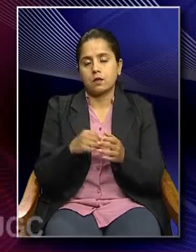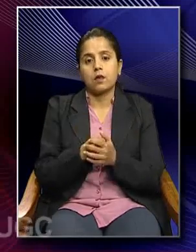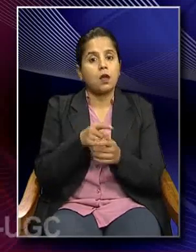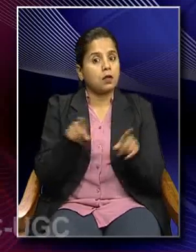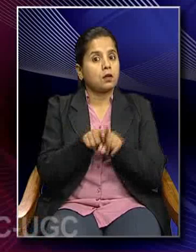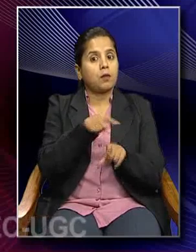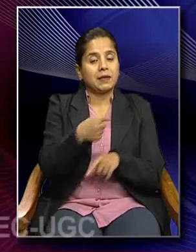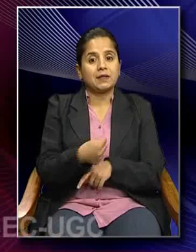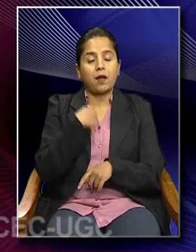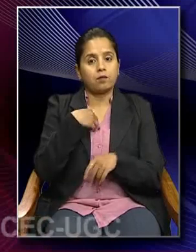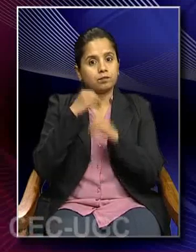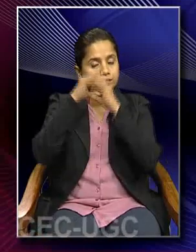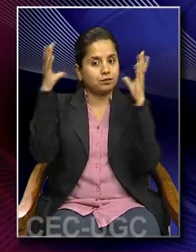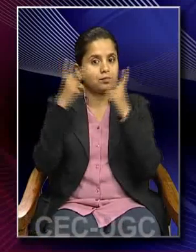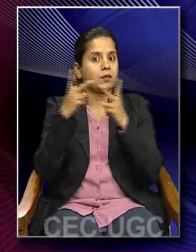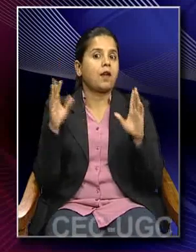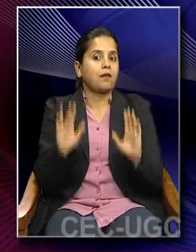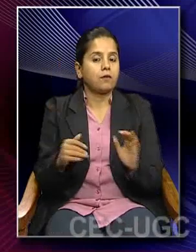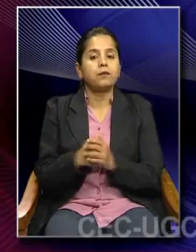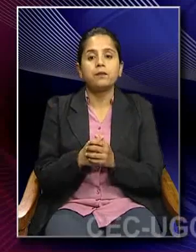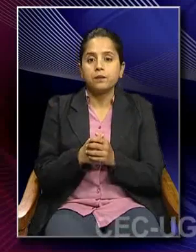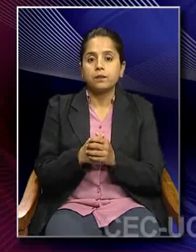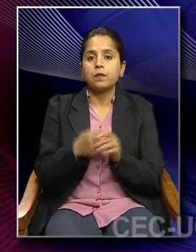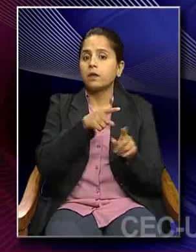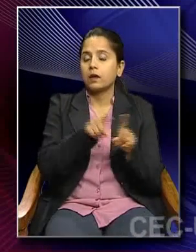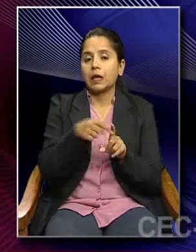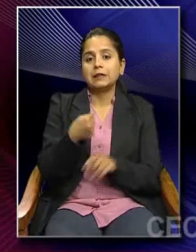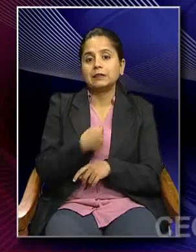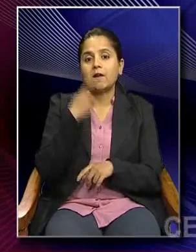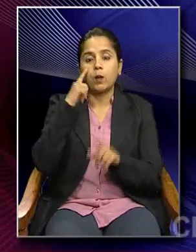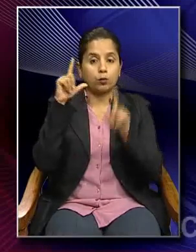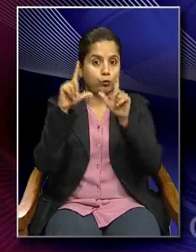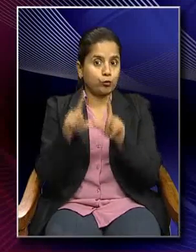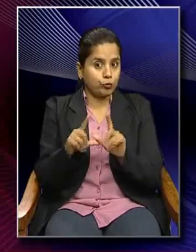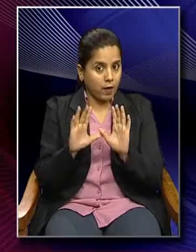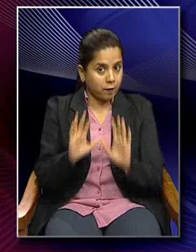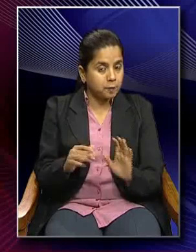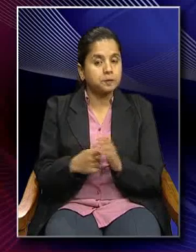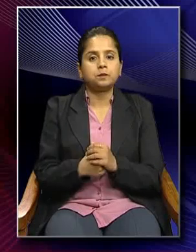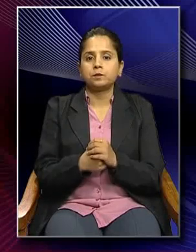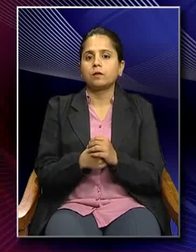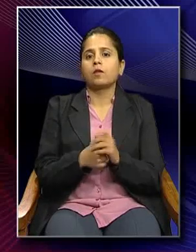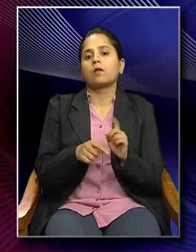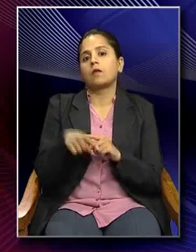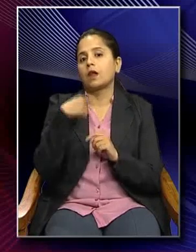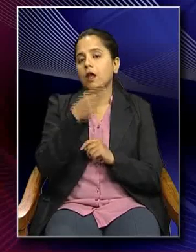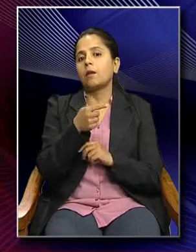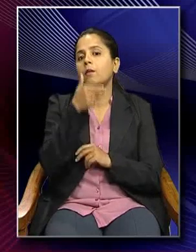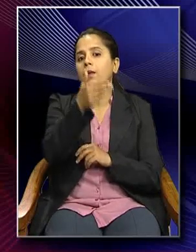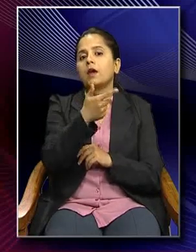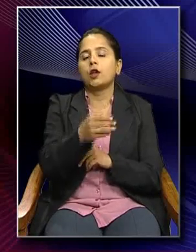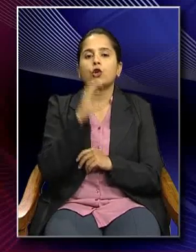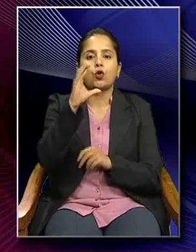also self-enlightened, it is self-proved, and hence it is known as